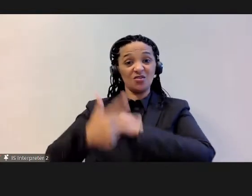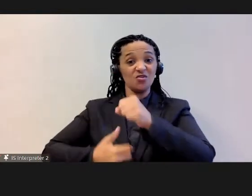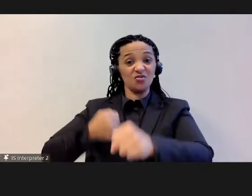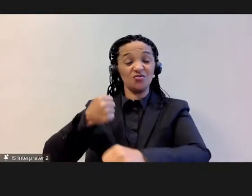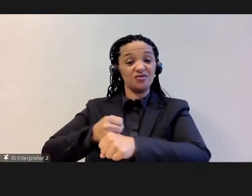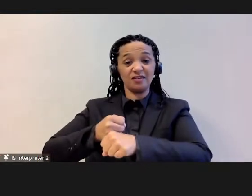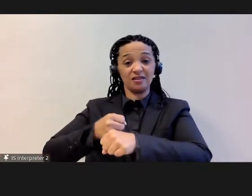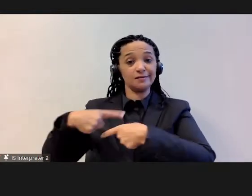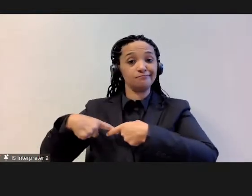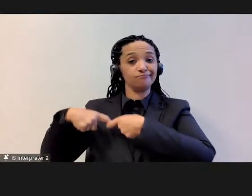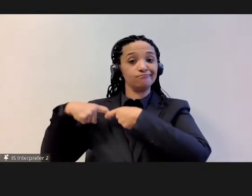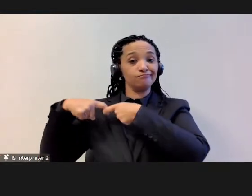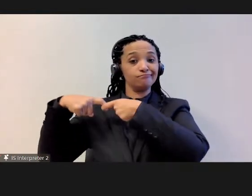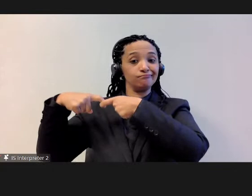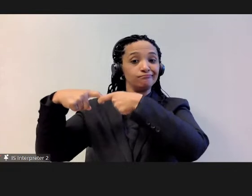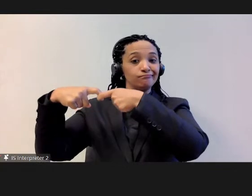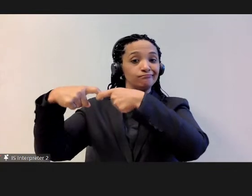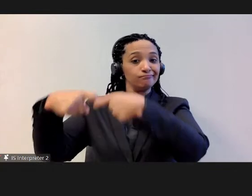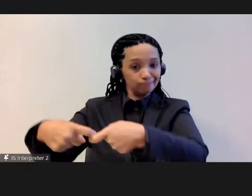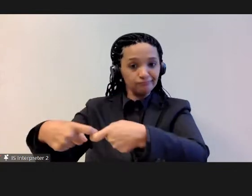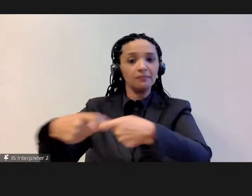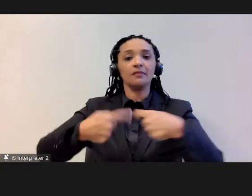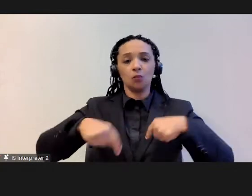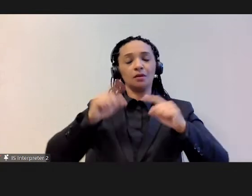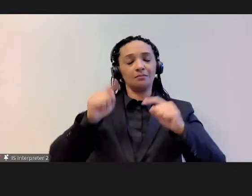of the COVID pandemic, and it's worth acknowledging.